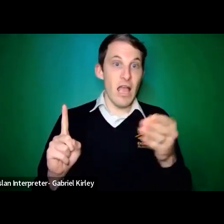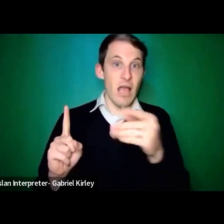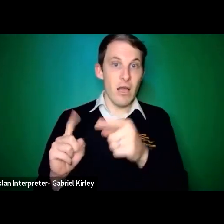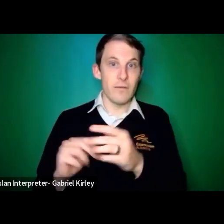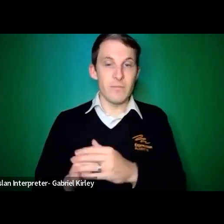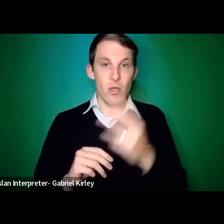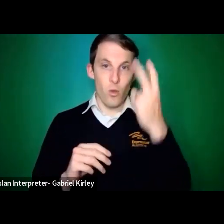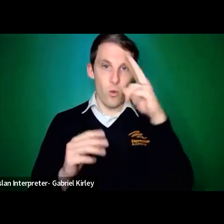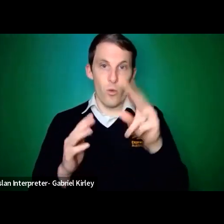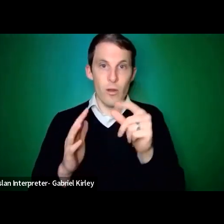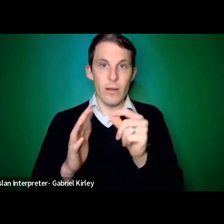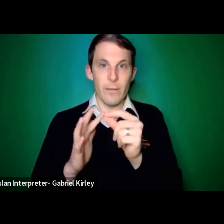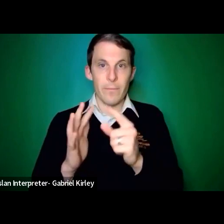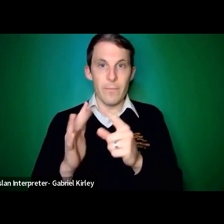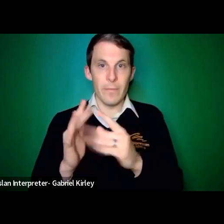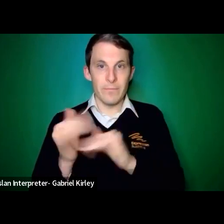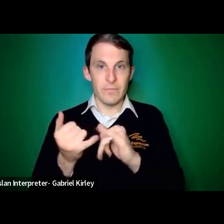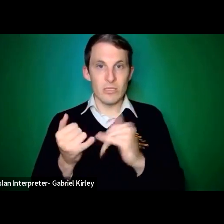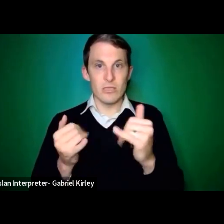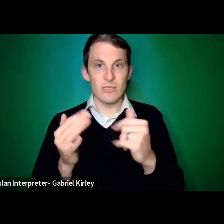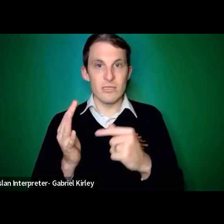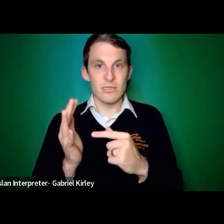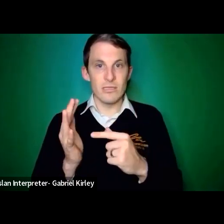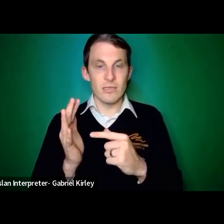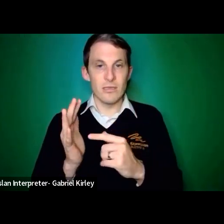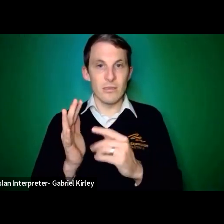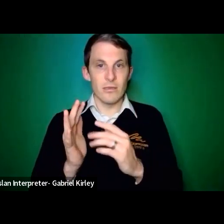PIMS, TS, or MISC,